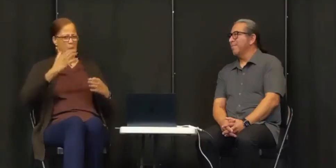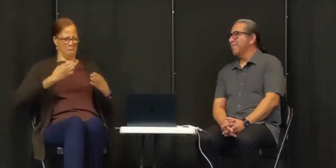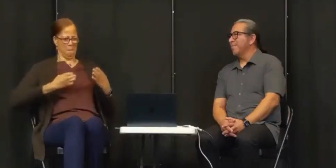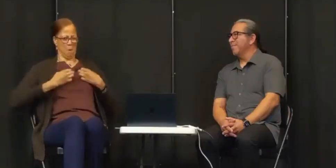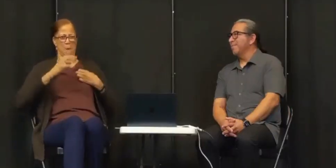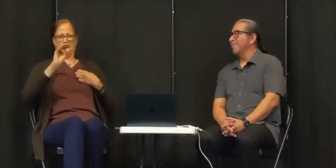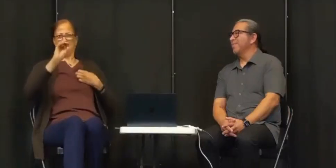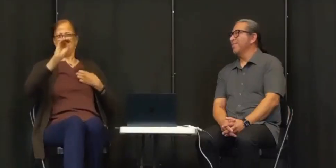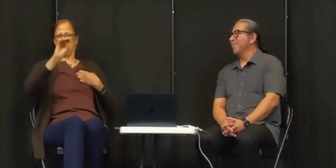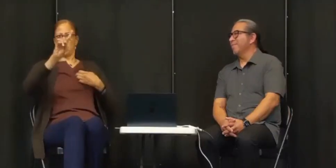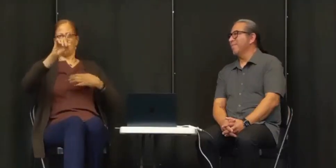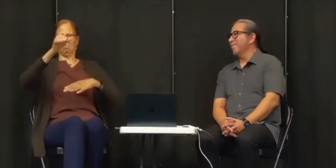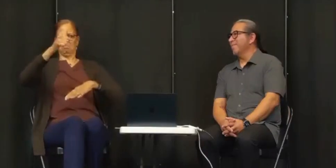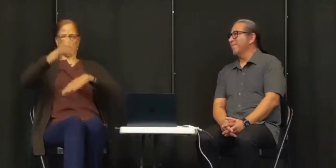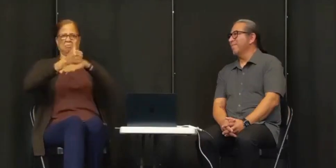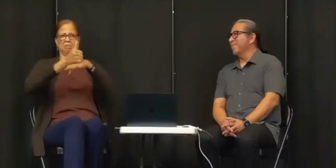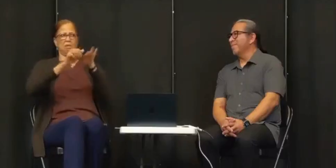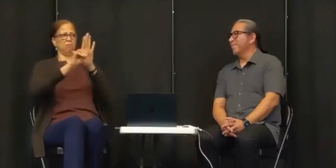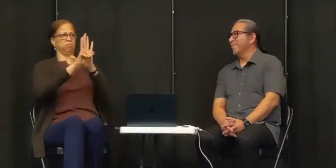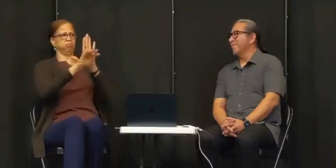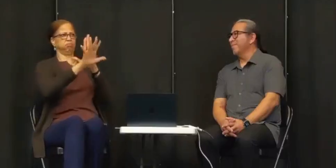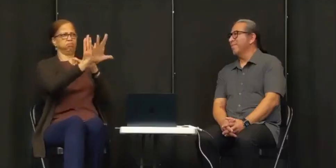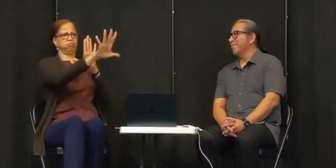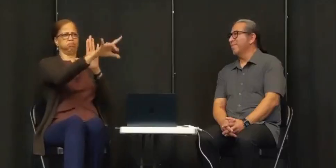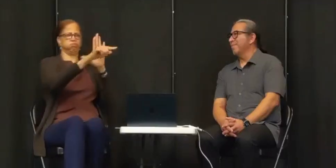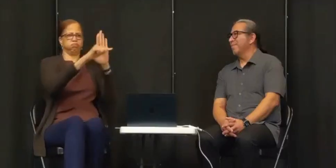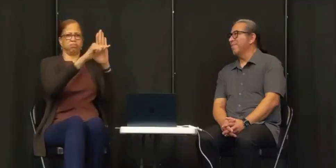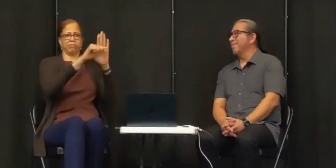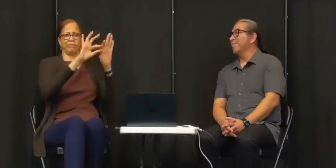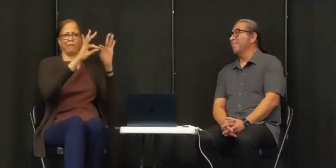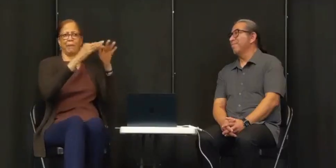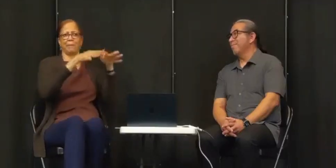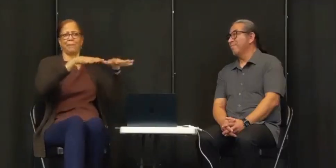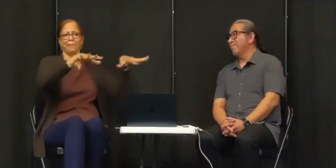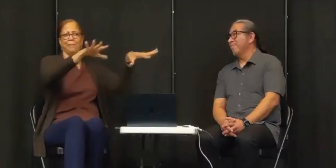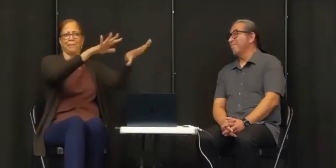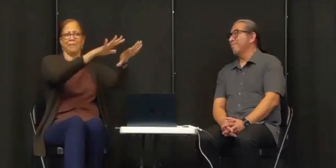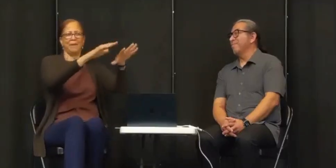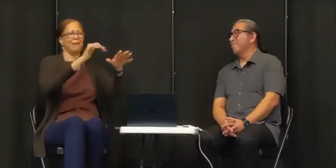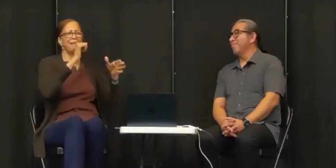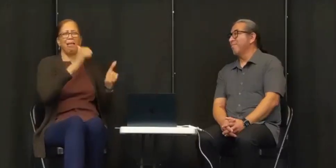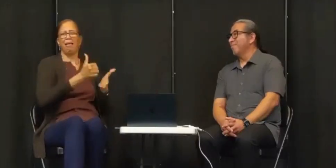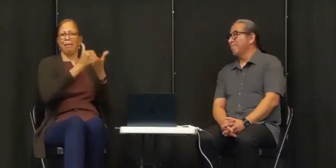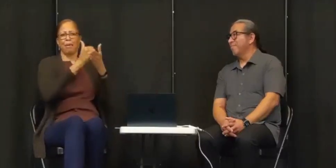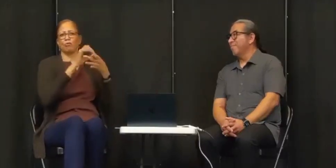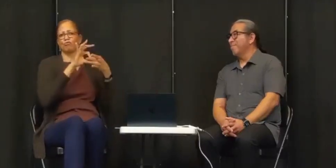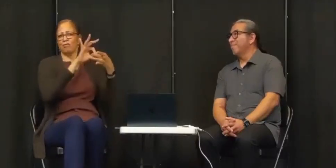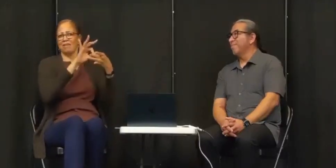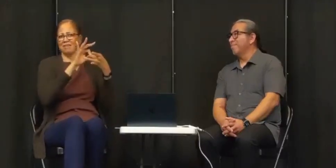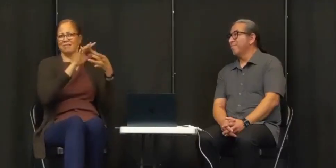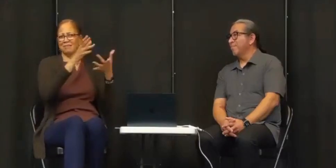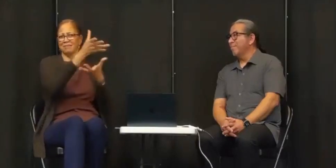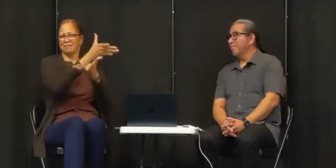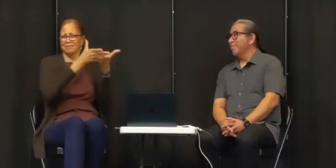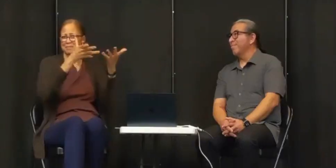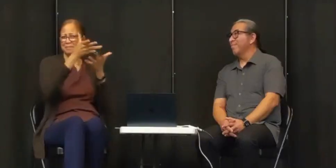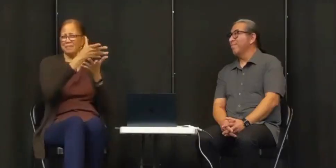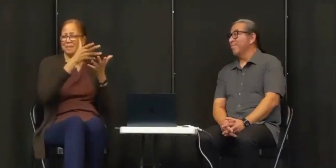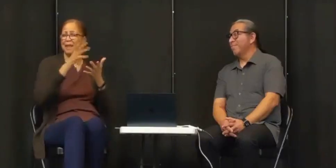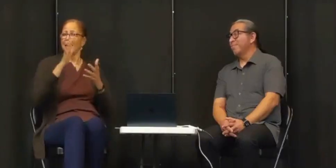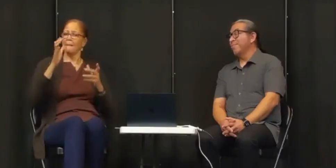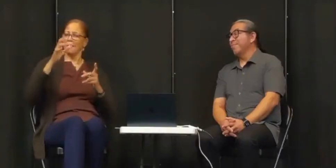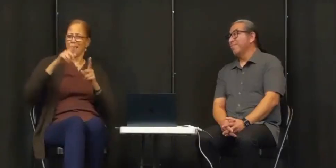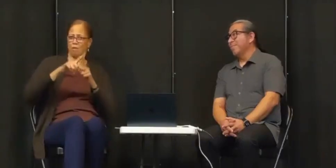going to be another year and my mood is set, and you're going to put that negative emotion out to